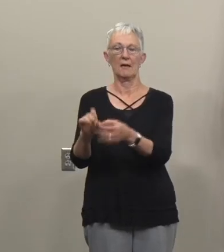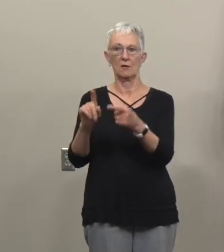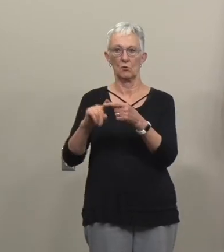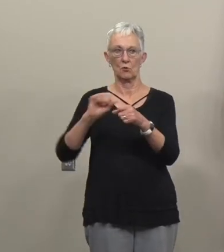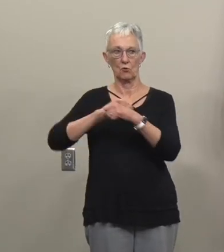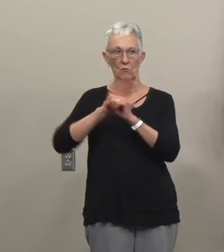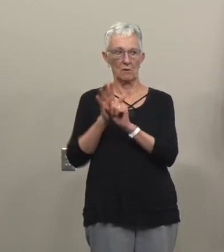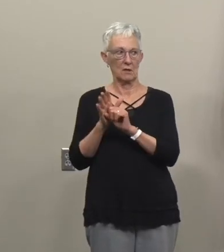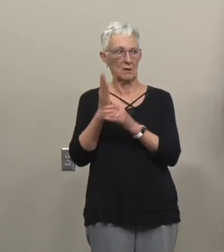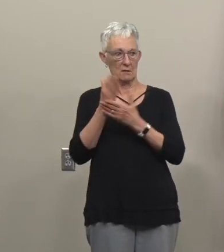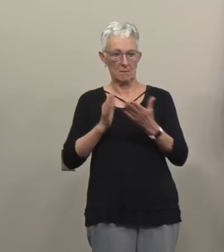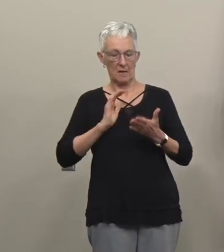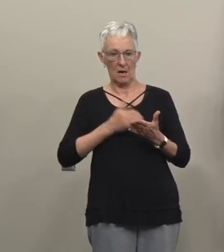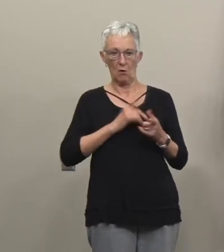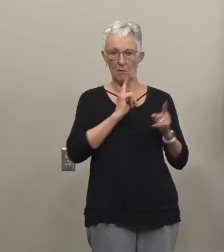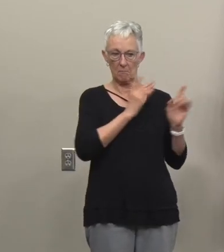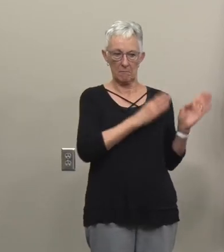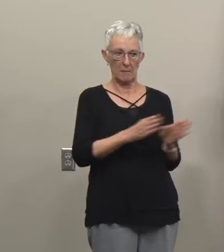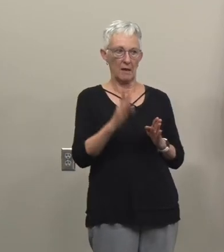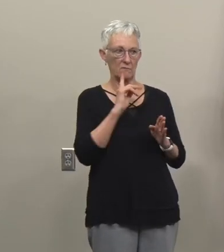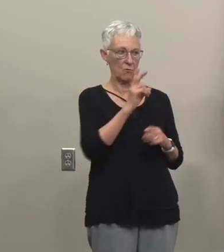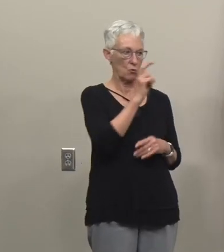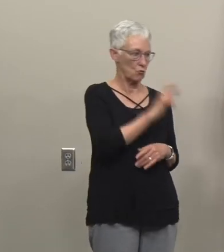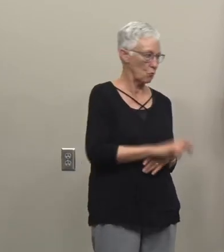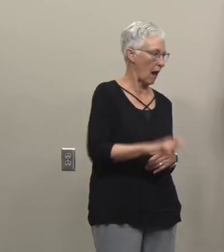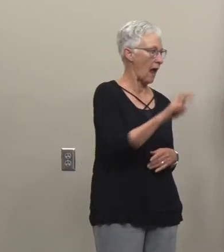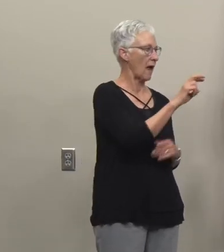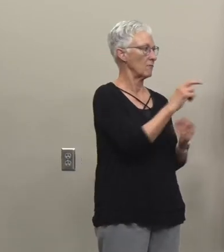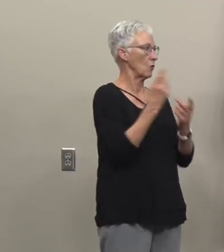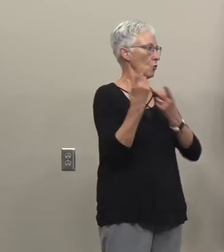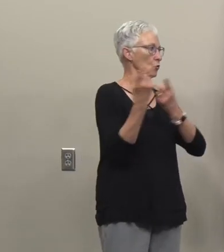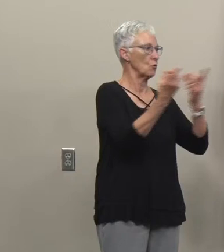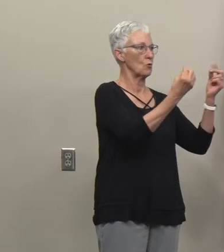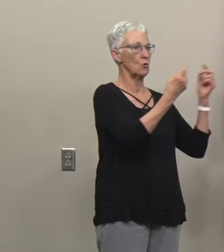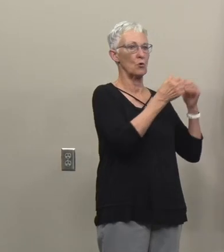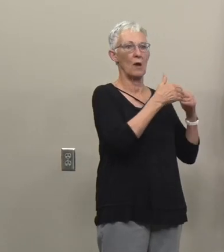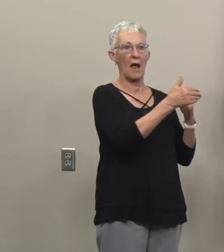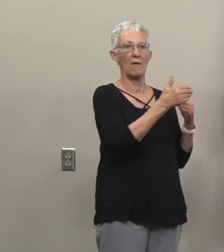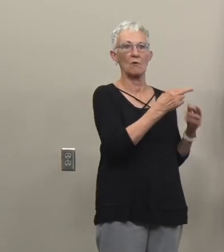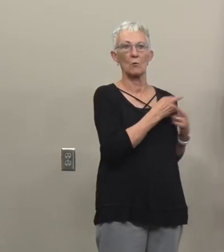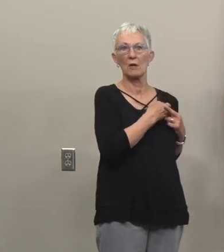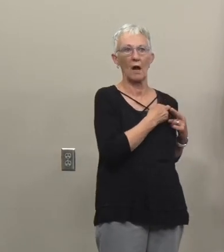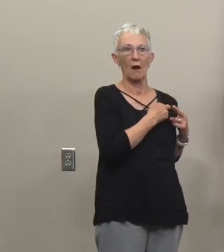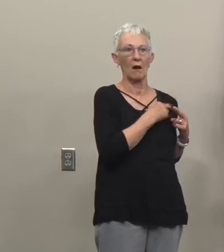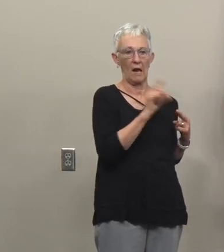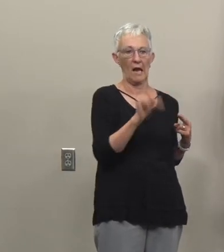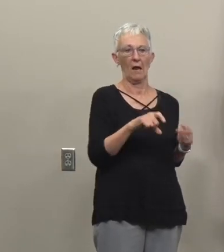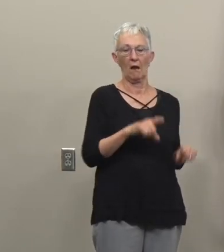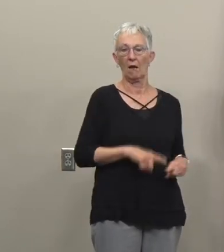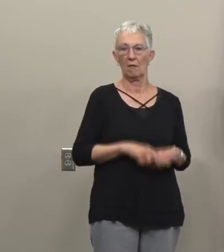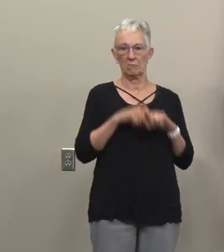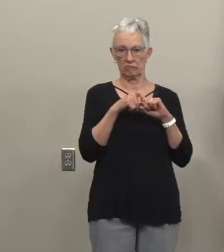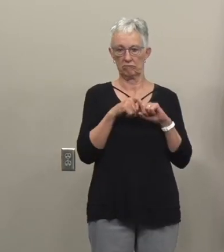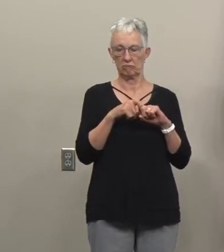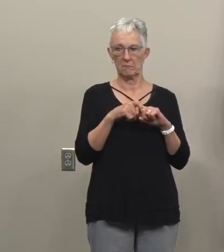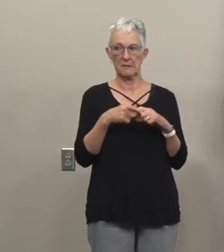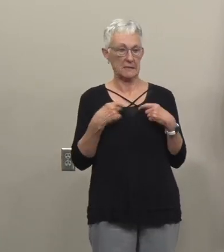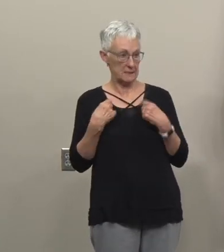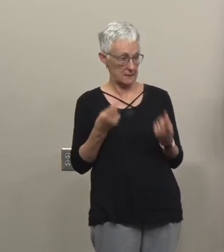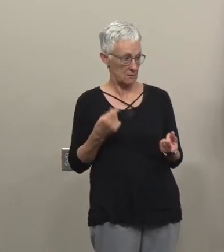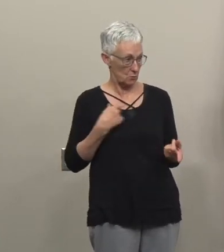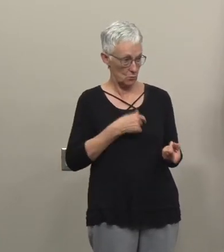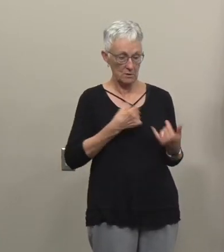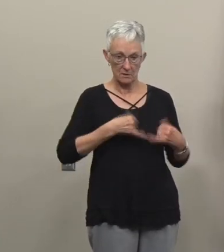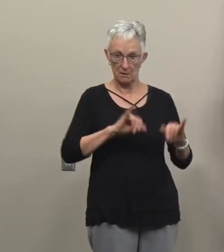for travel and some of those things you typically try and plan for retirement are obviously going to be on hold. And so since we are still here